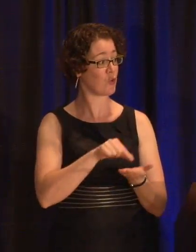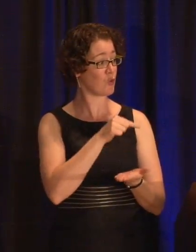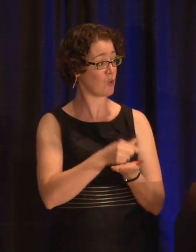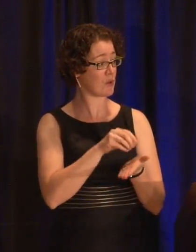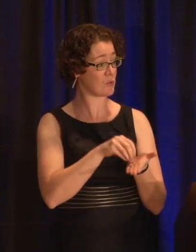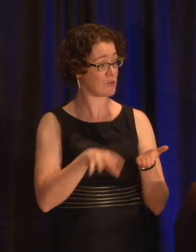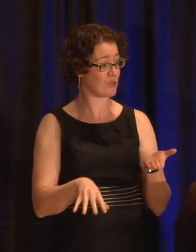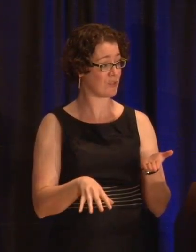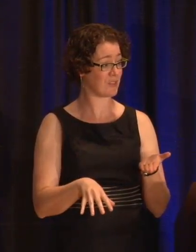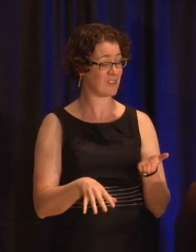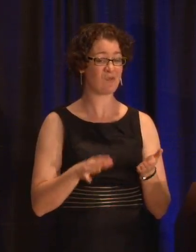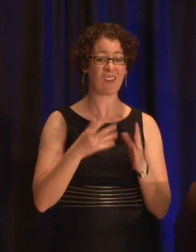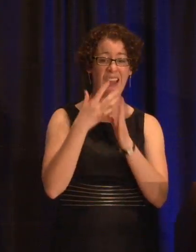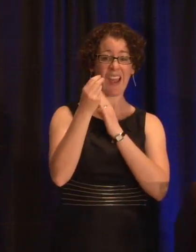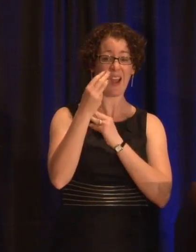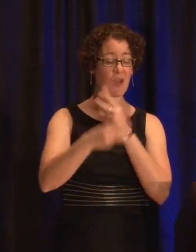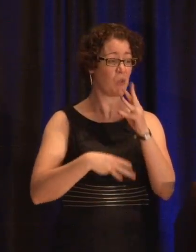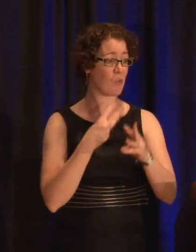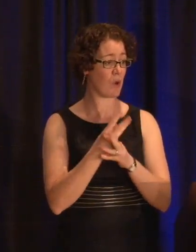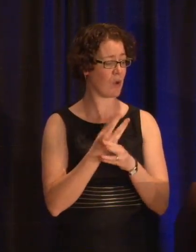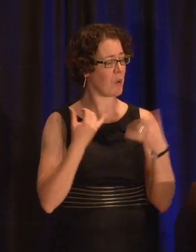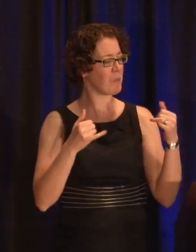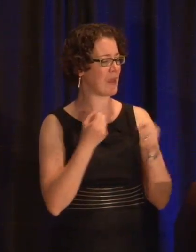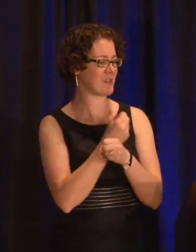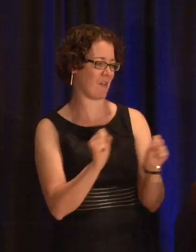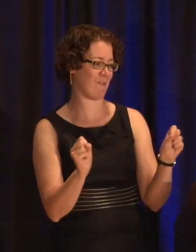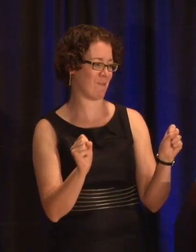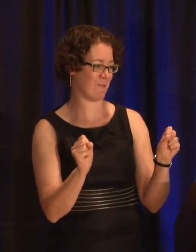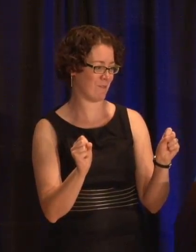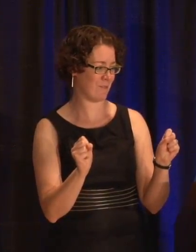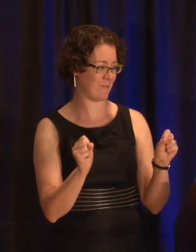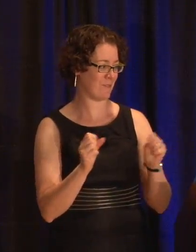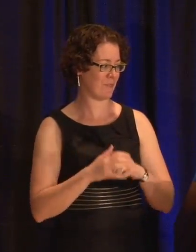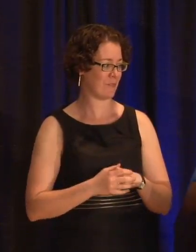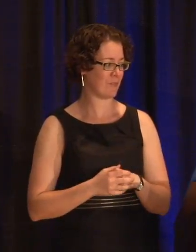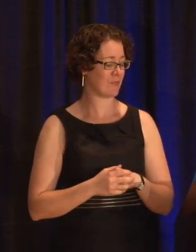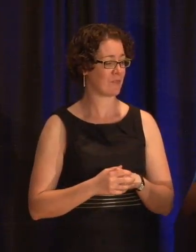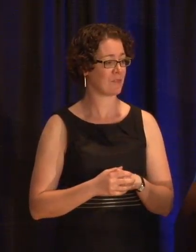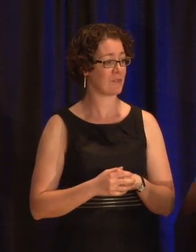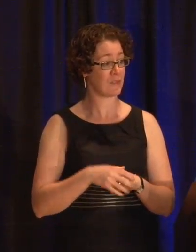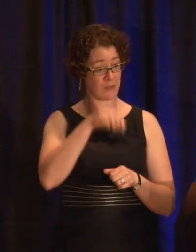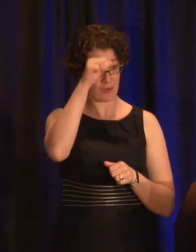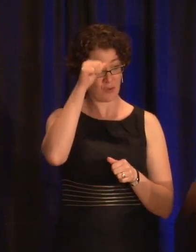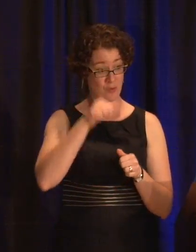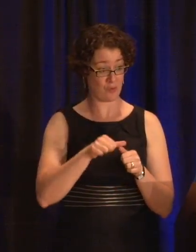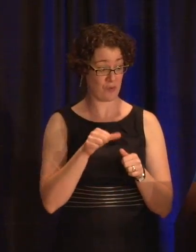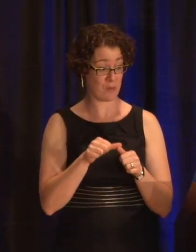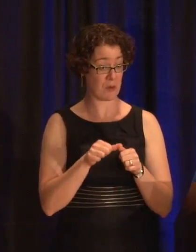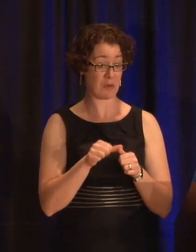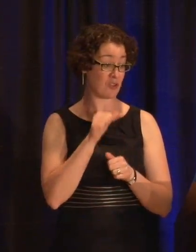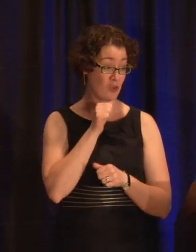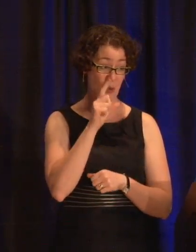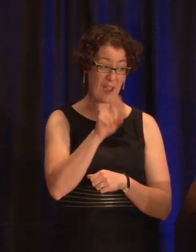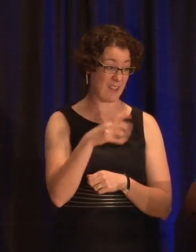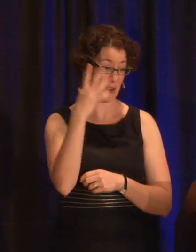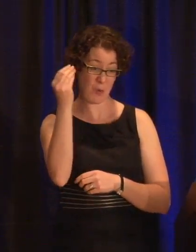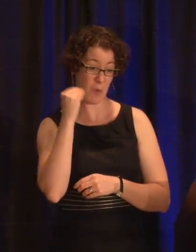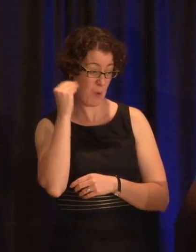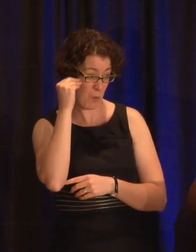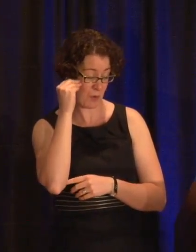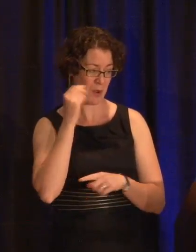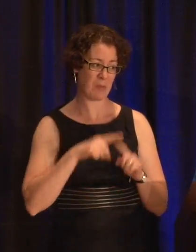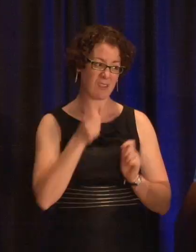Graduates, while you're out and about, play safe. And remember that you do not have to go home, but you can't stay